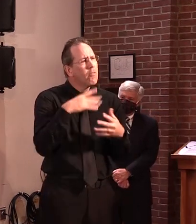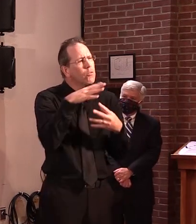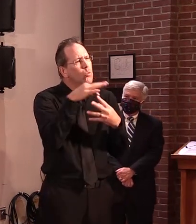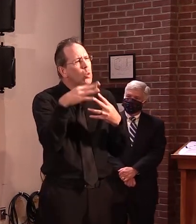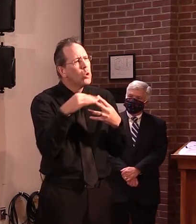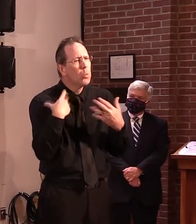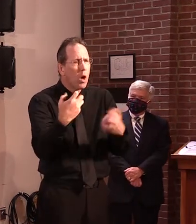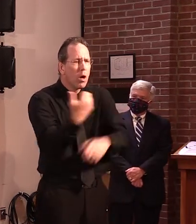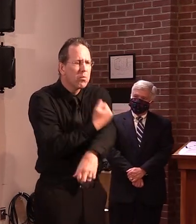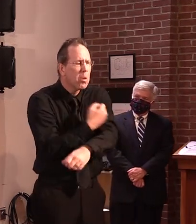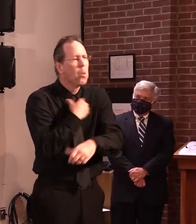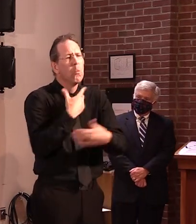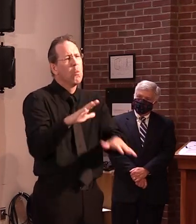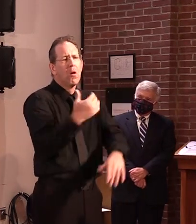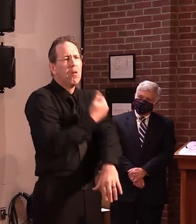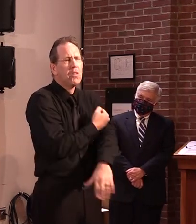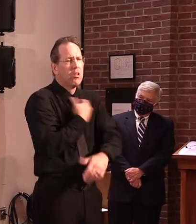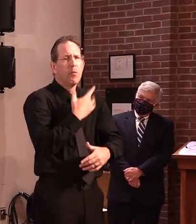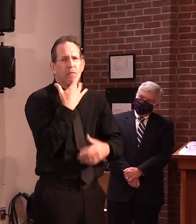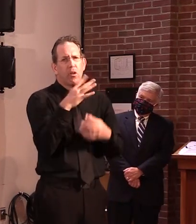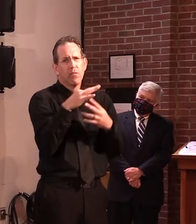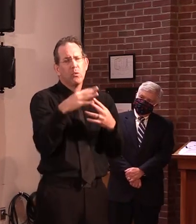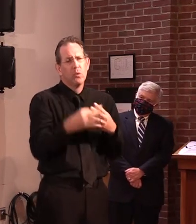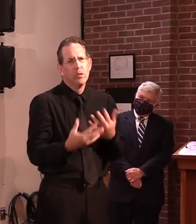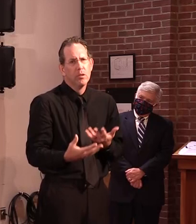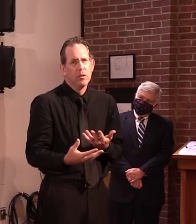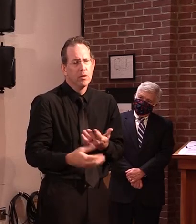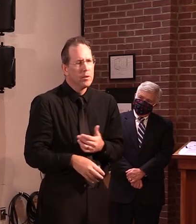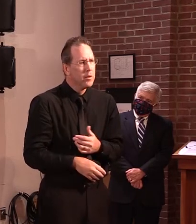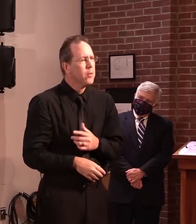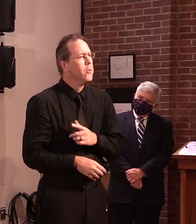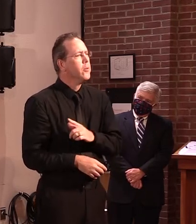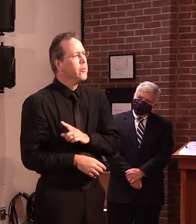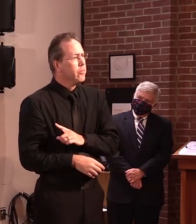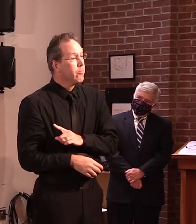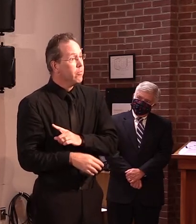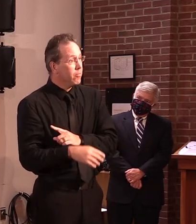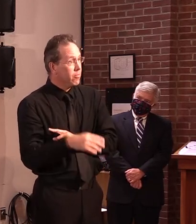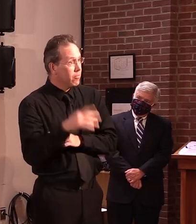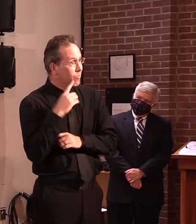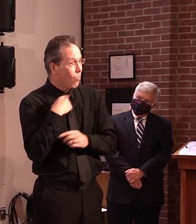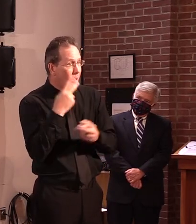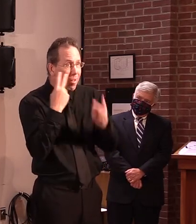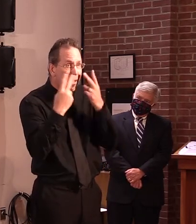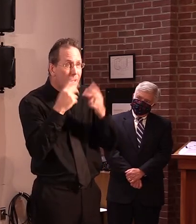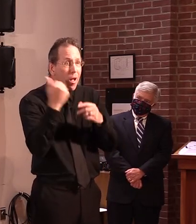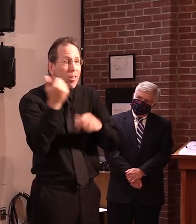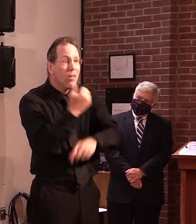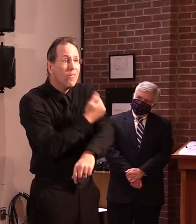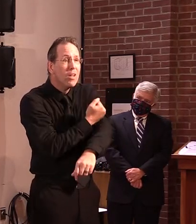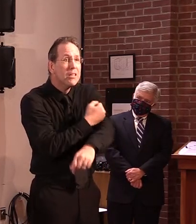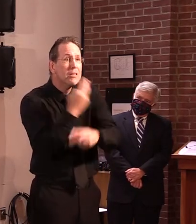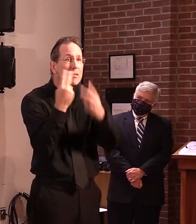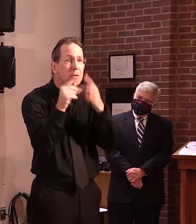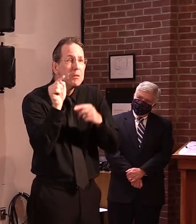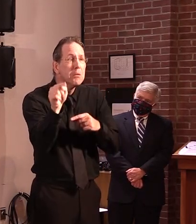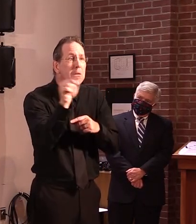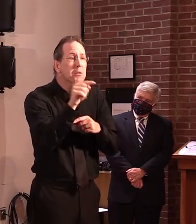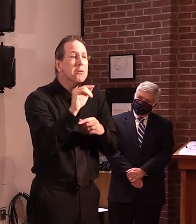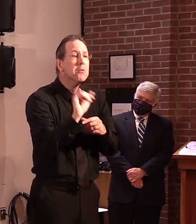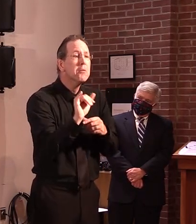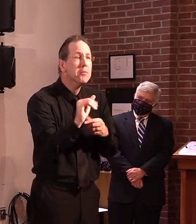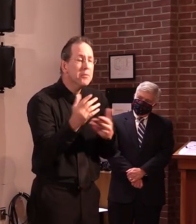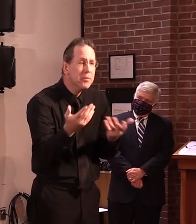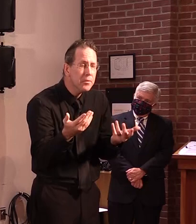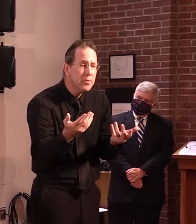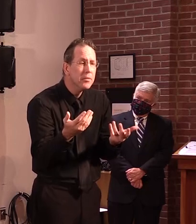other vaccine experiences that sometimes the uptake of vaccine will be greater if